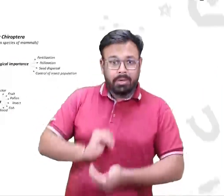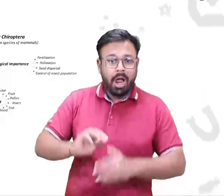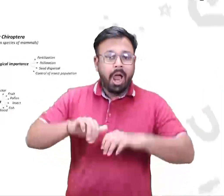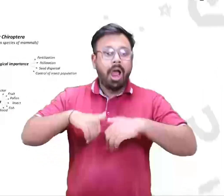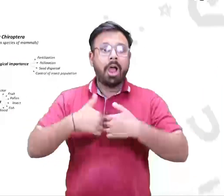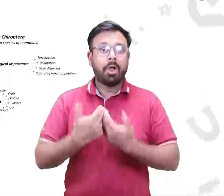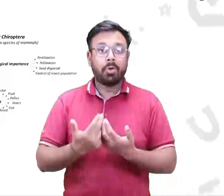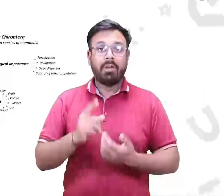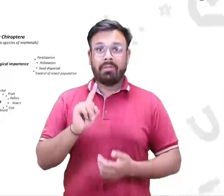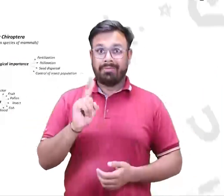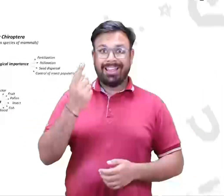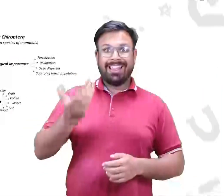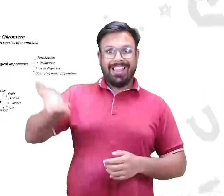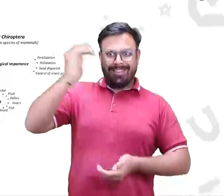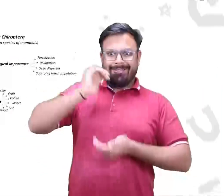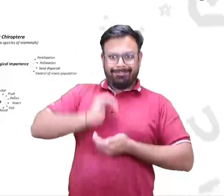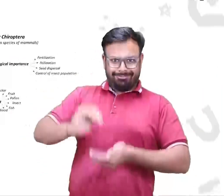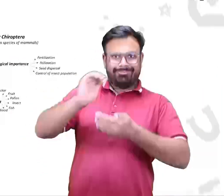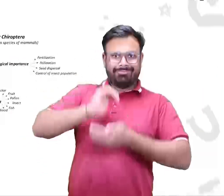Reproducibility.